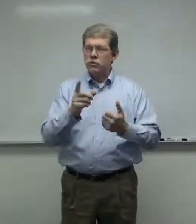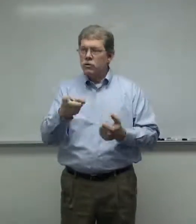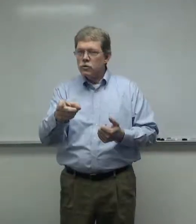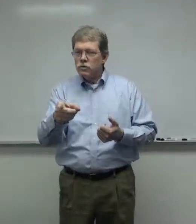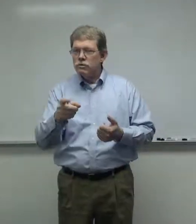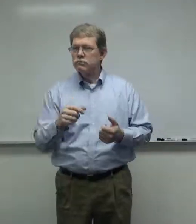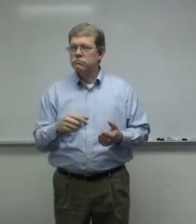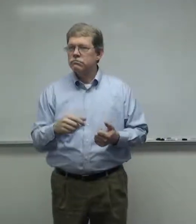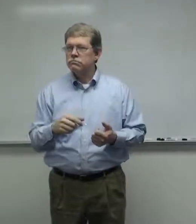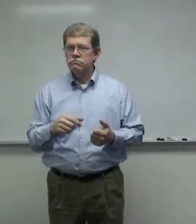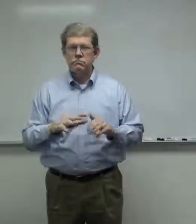are you?